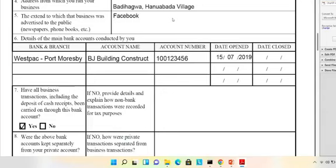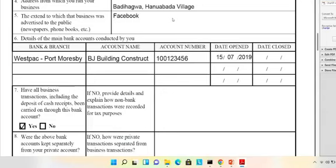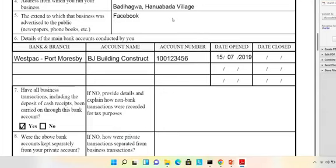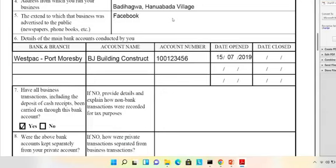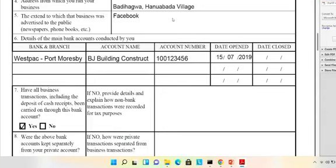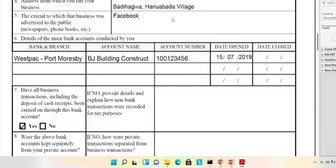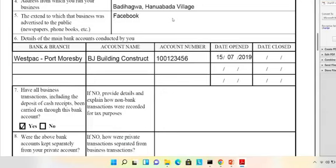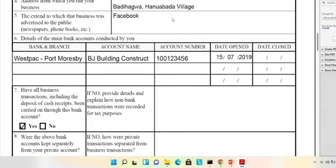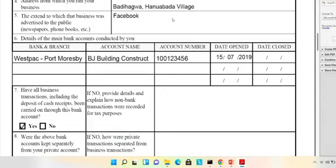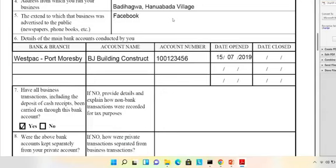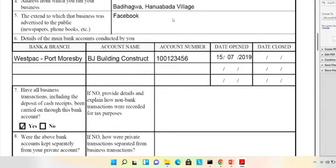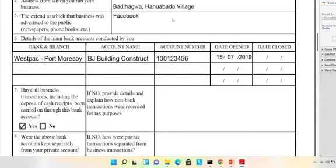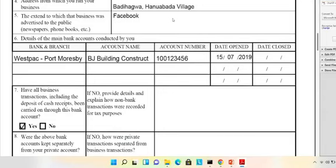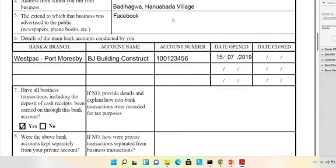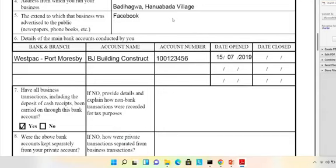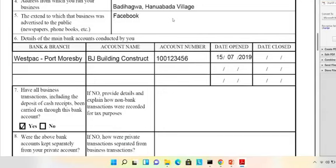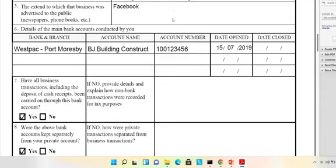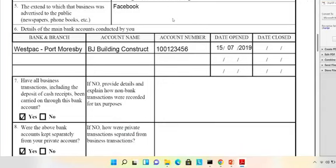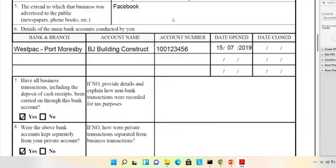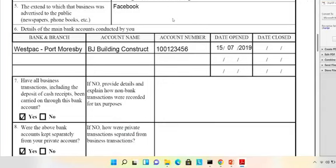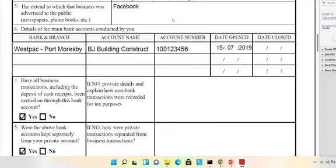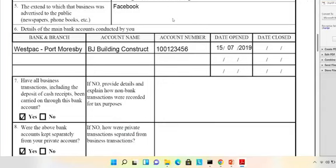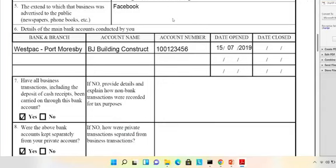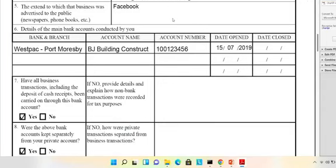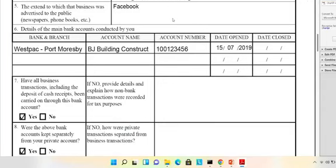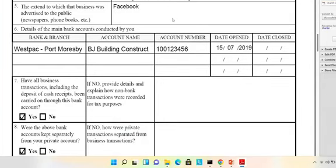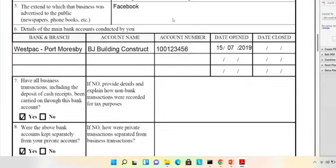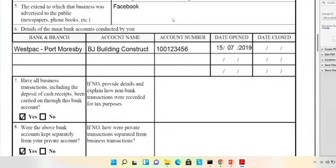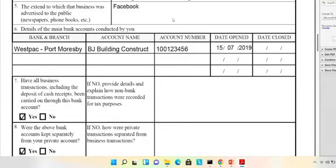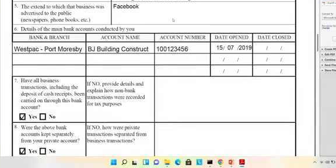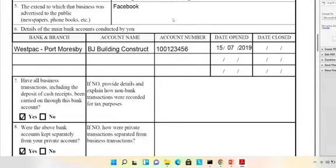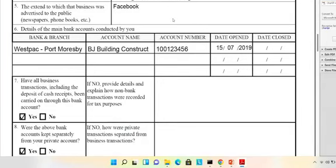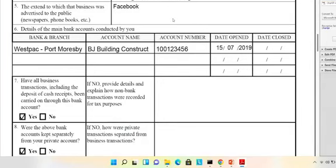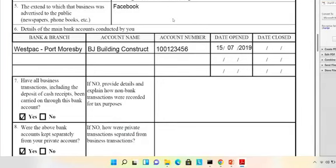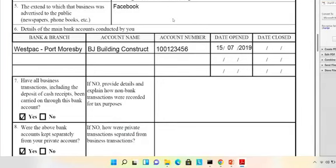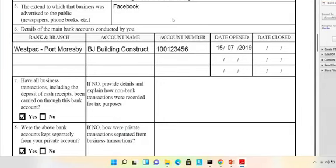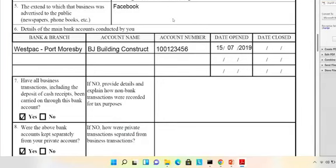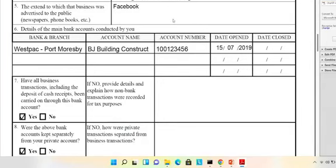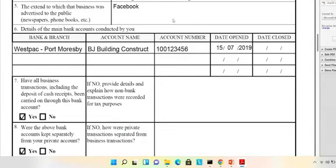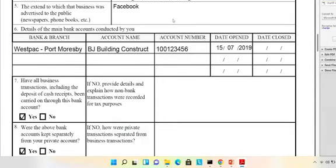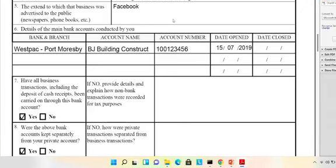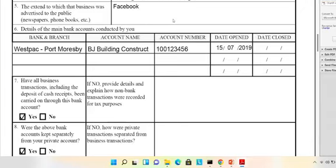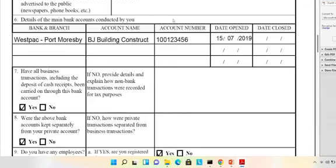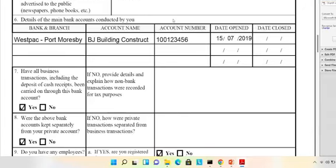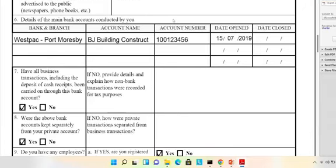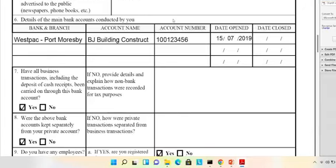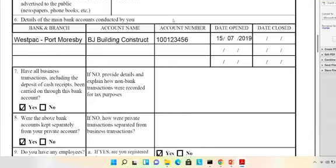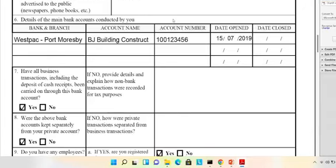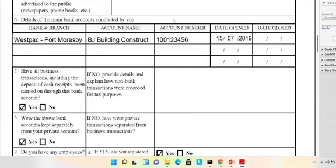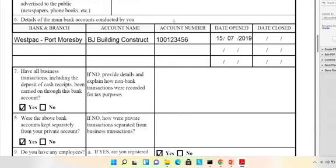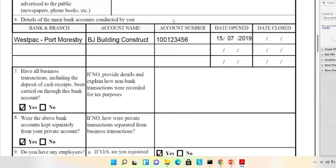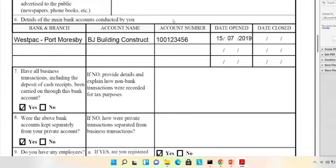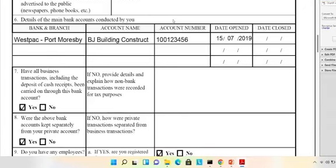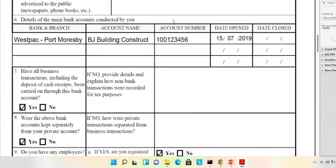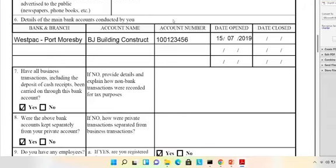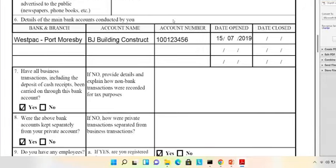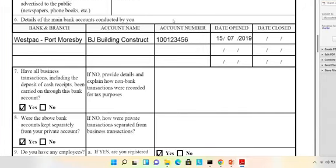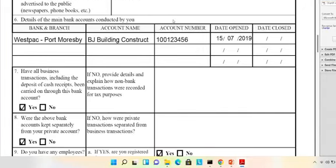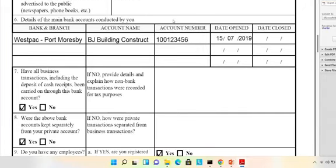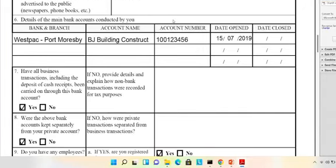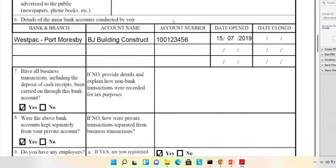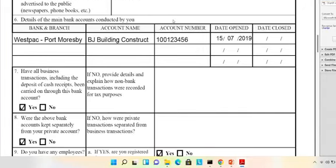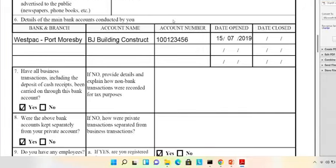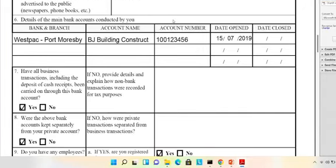people go on Facebook and advertise their businesses, so I've put Facebook in there. You can put, if you have